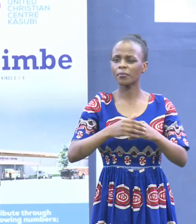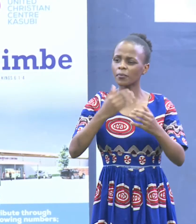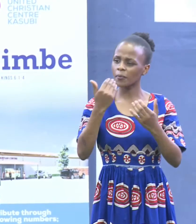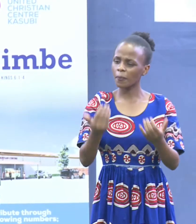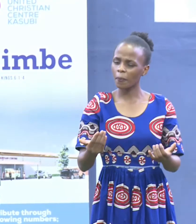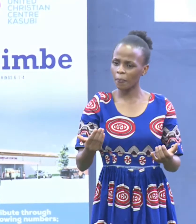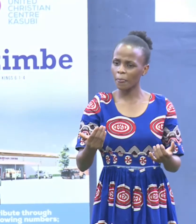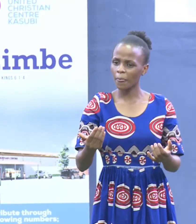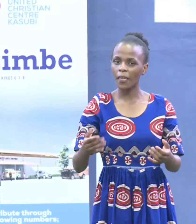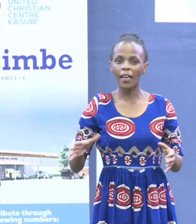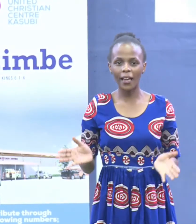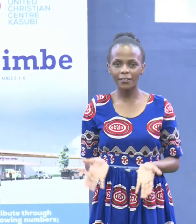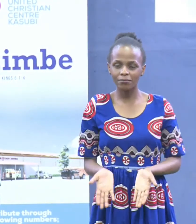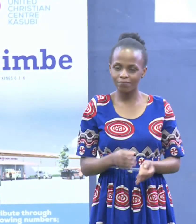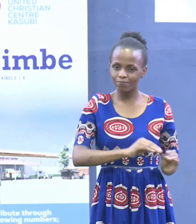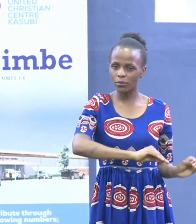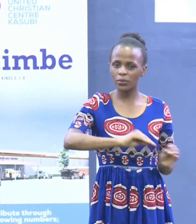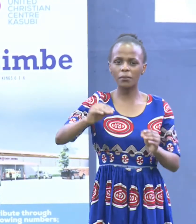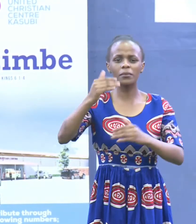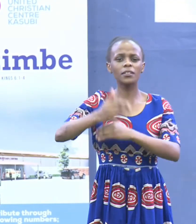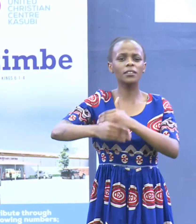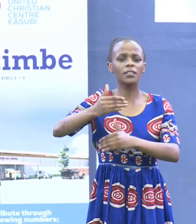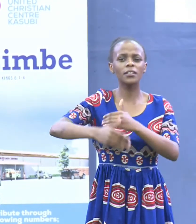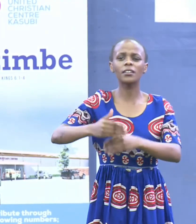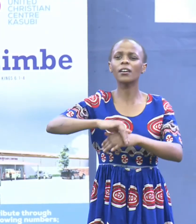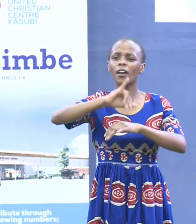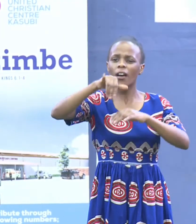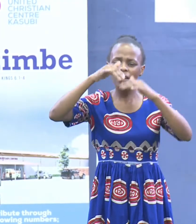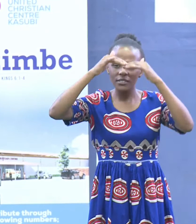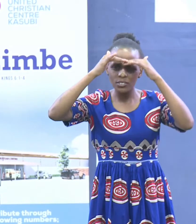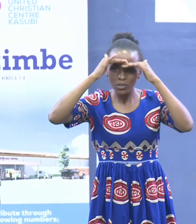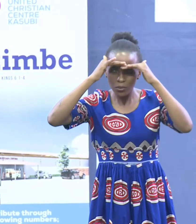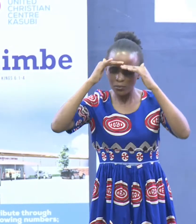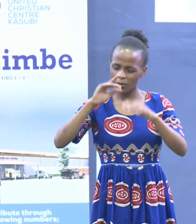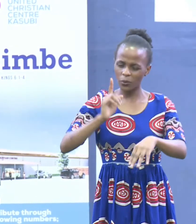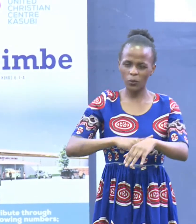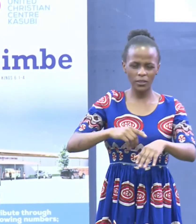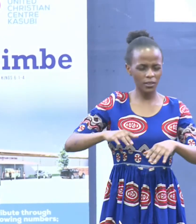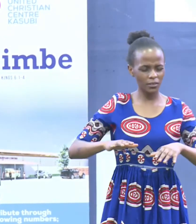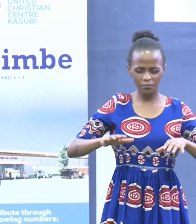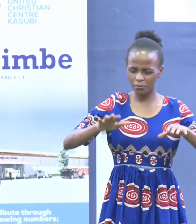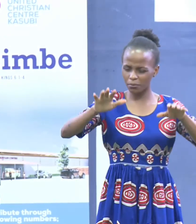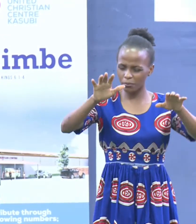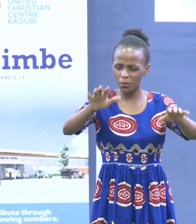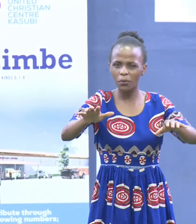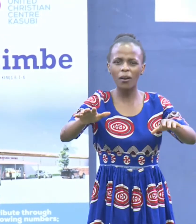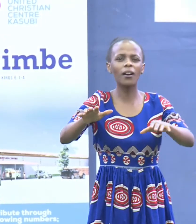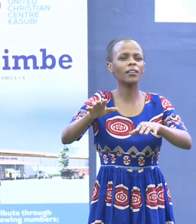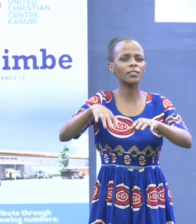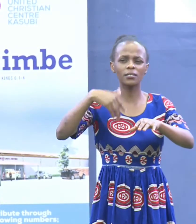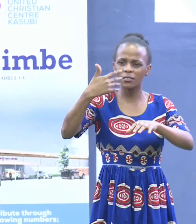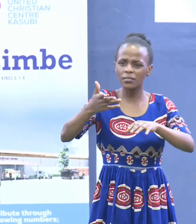Isirayiri n'abasembeza jali Isirayiri n'agolola omukono gwe ogwa ddyo n'agusa ku mutwe gwa